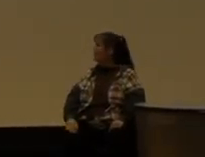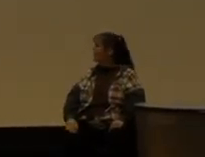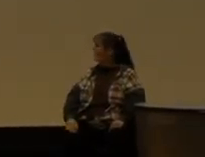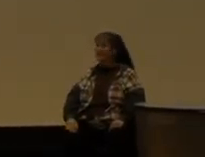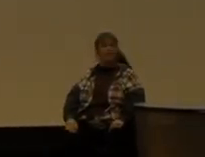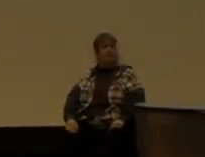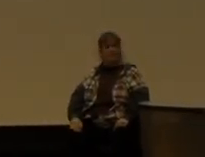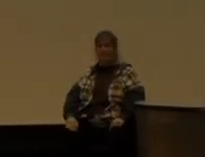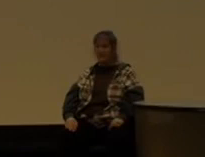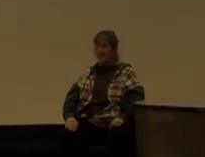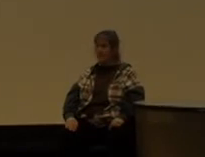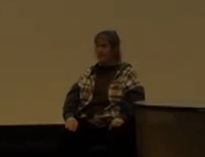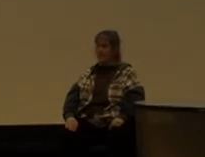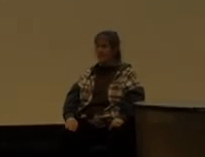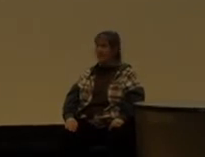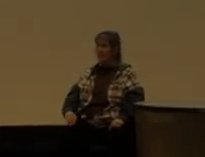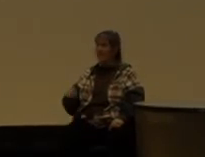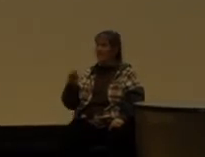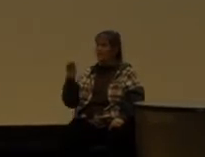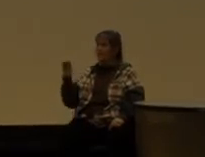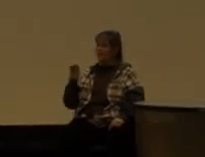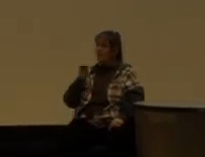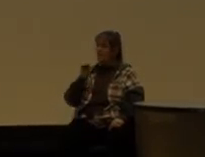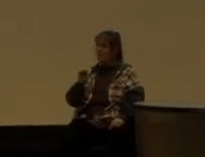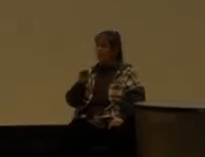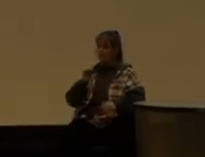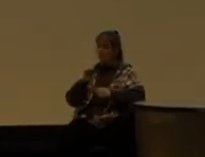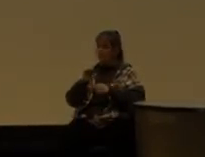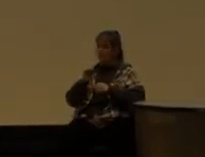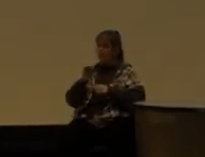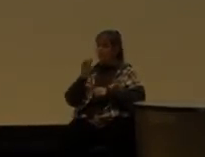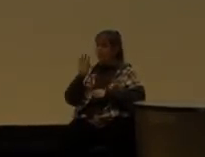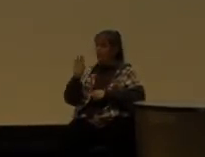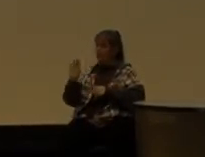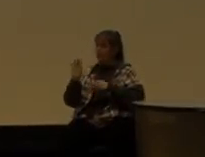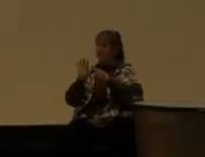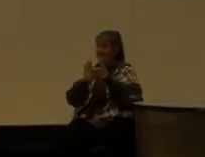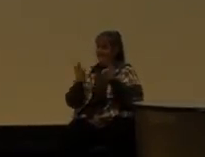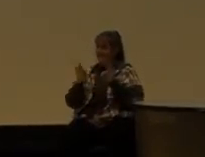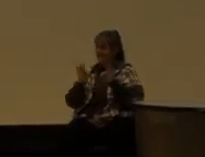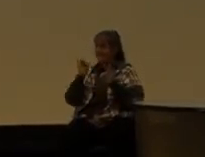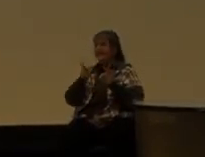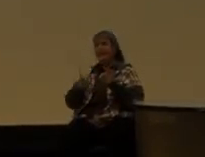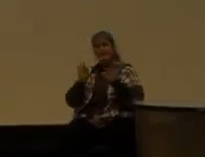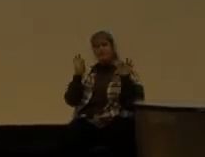Realize that where you put the statements matter, right?